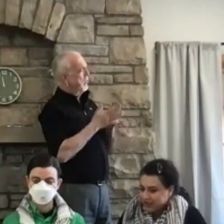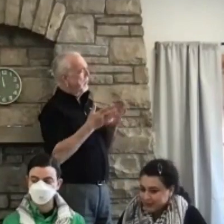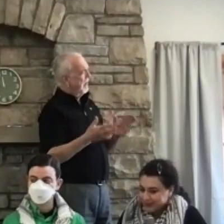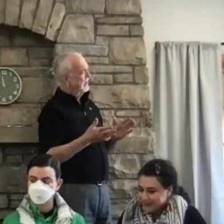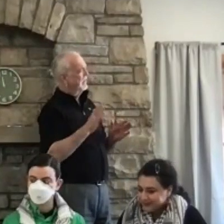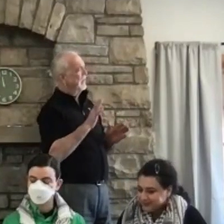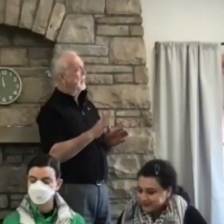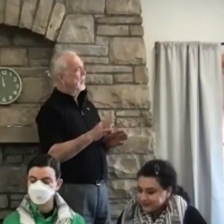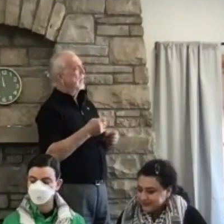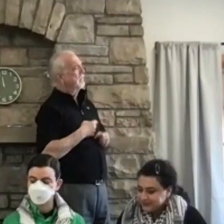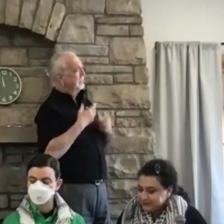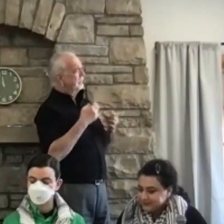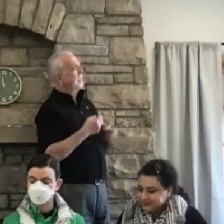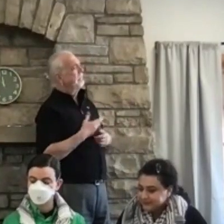Sawa.